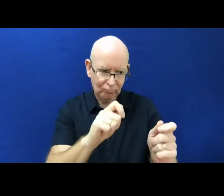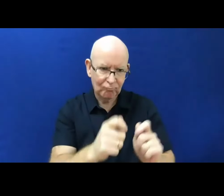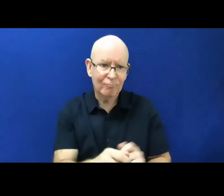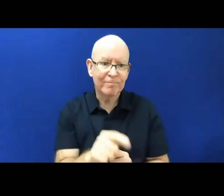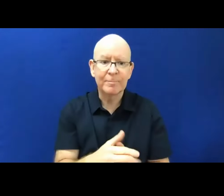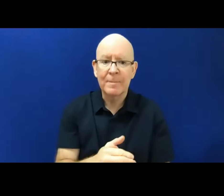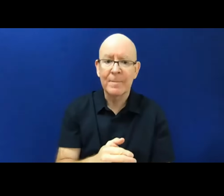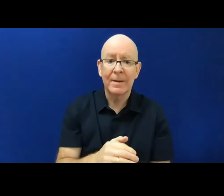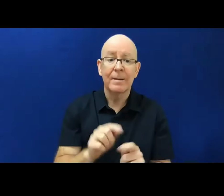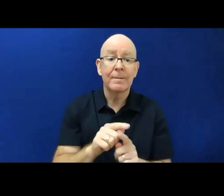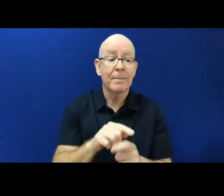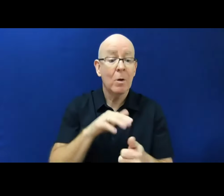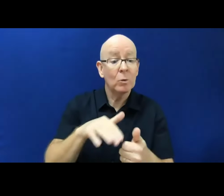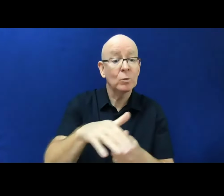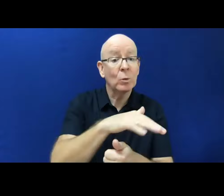good